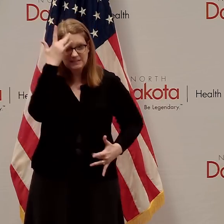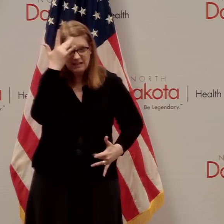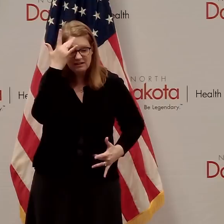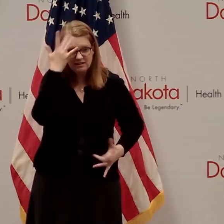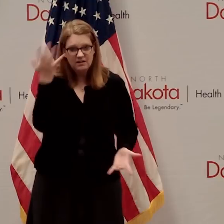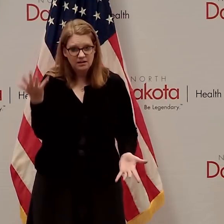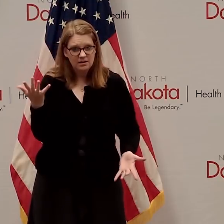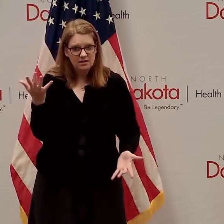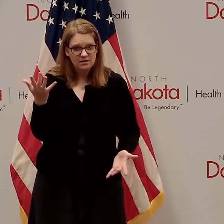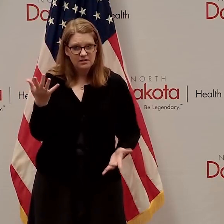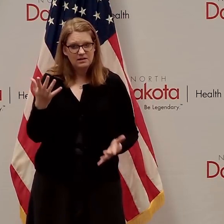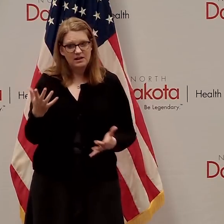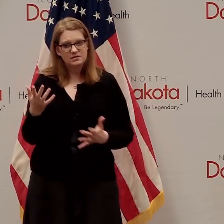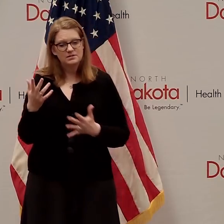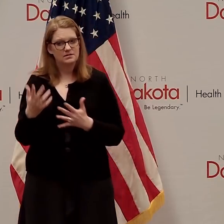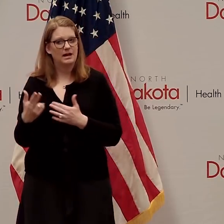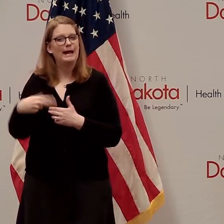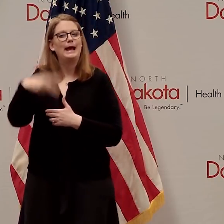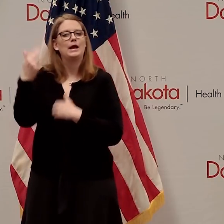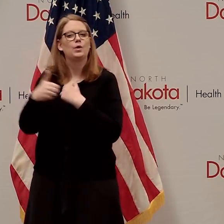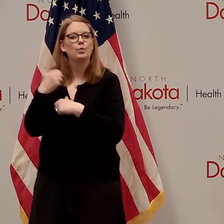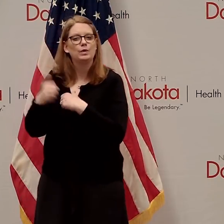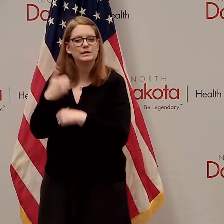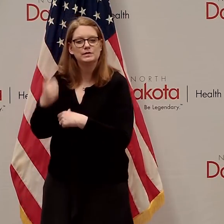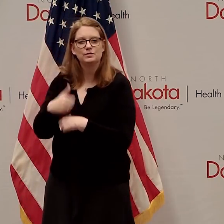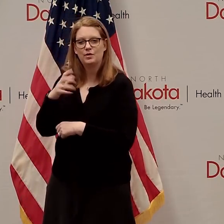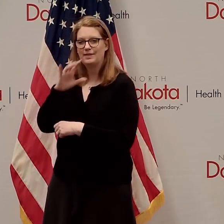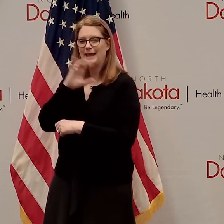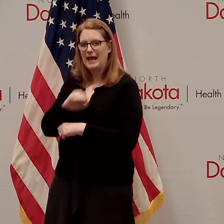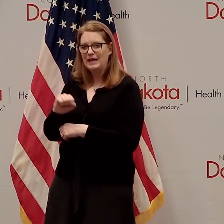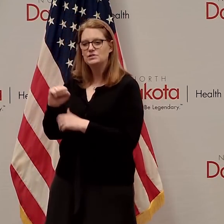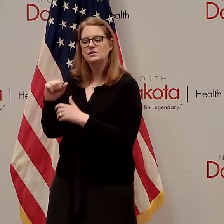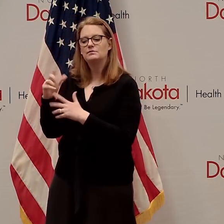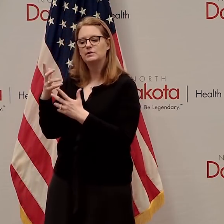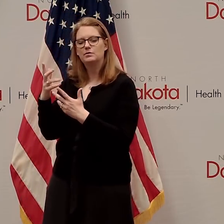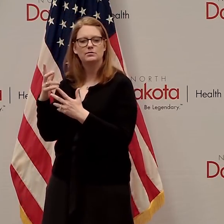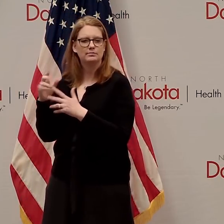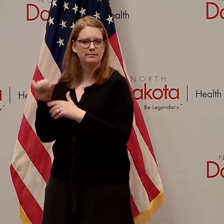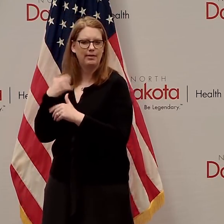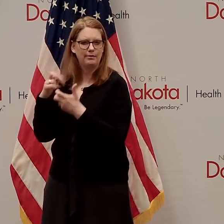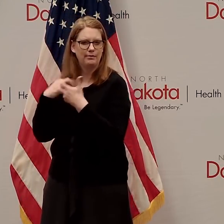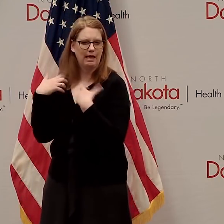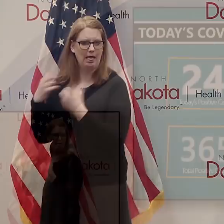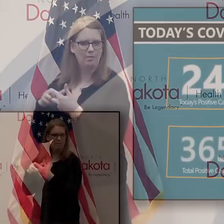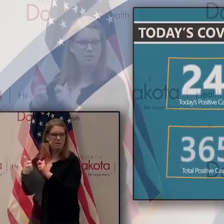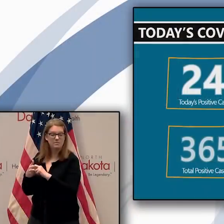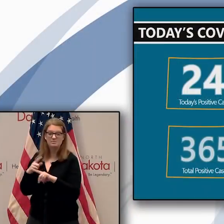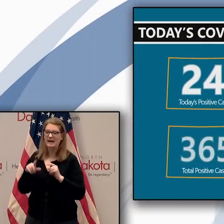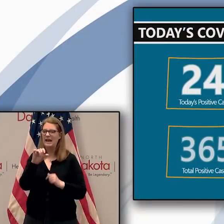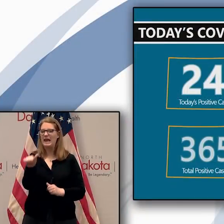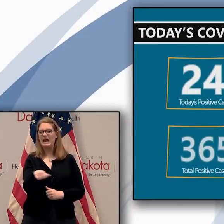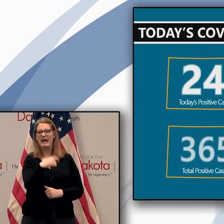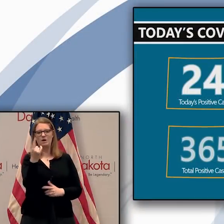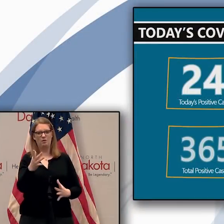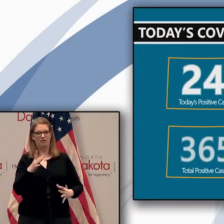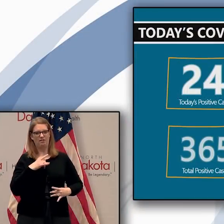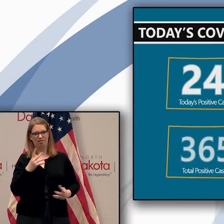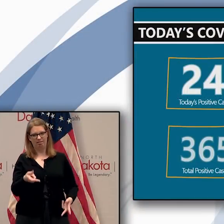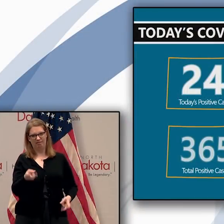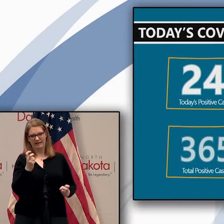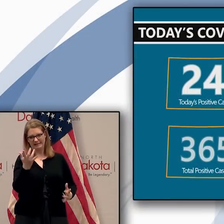health risk and risk of mortality with age and underlying conditions, but any age can contract this. We